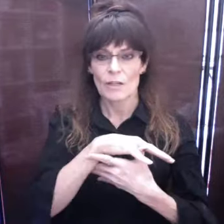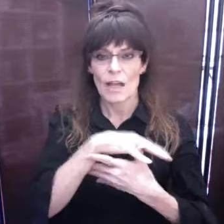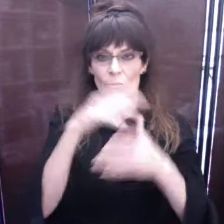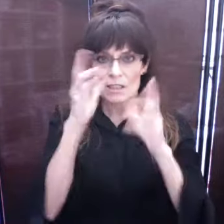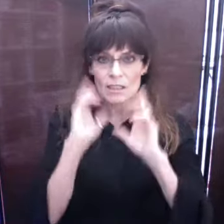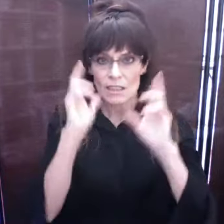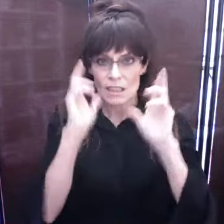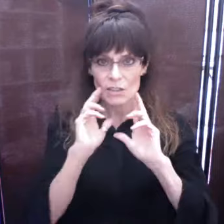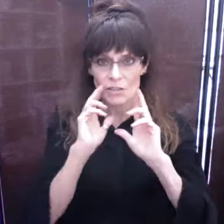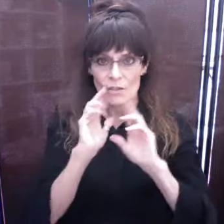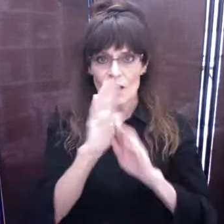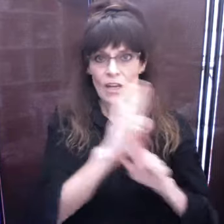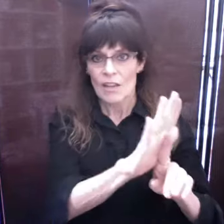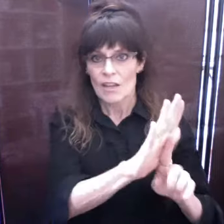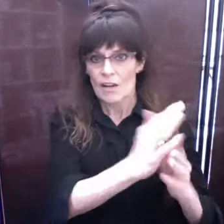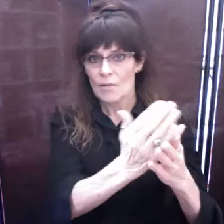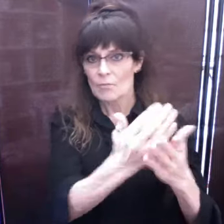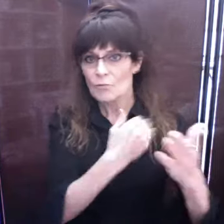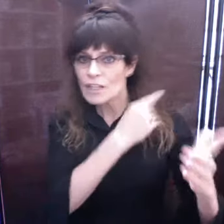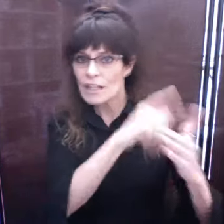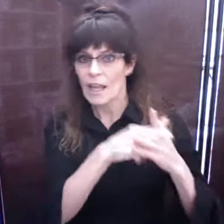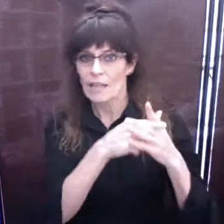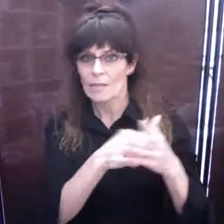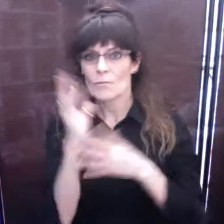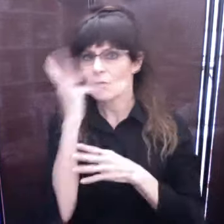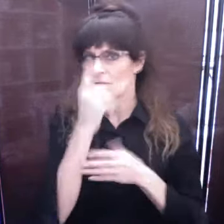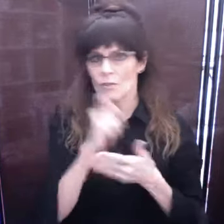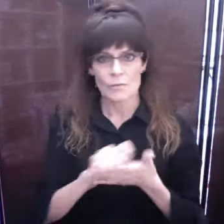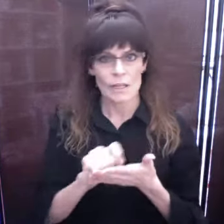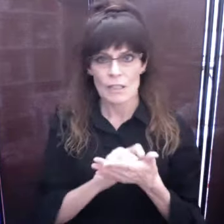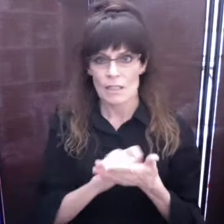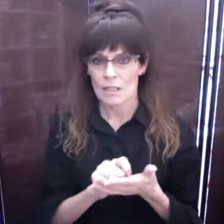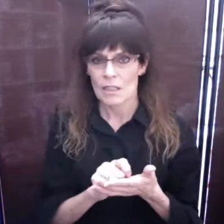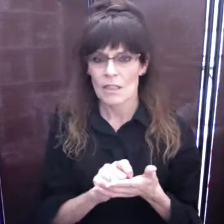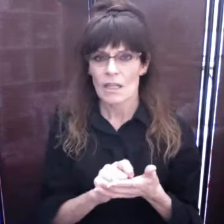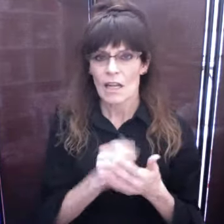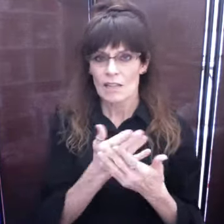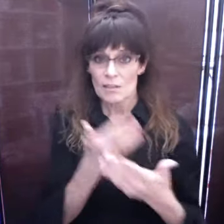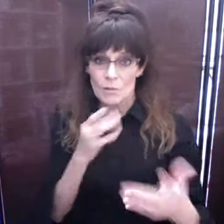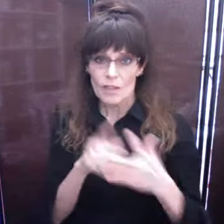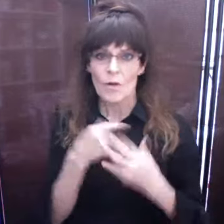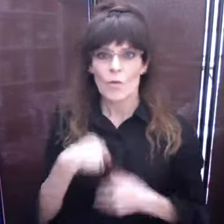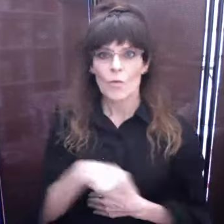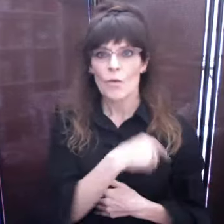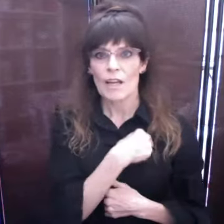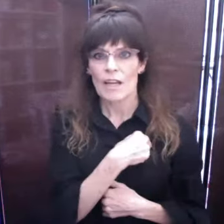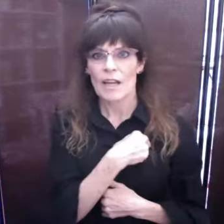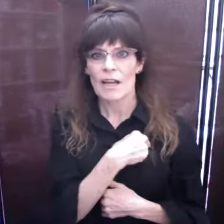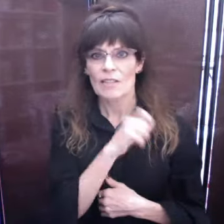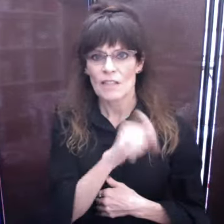their preamble one day, very beautifully written. And this preamble says, we of such and such anonymous believe we suffer